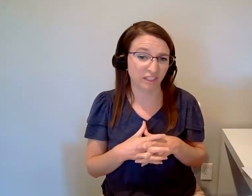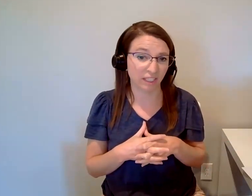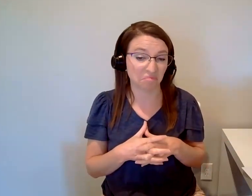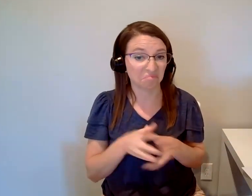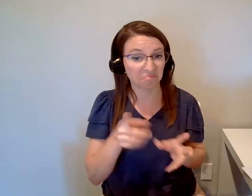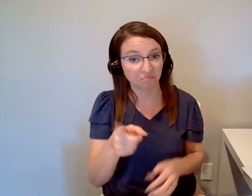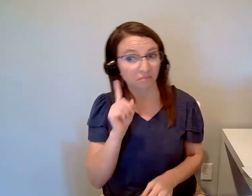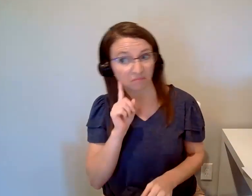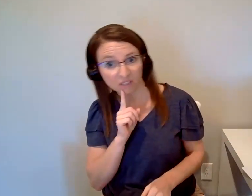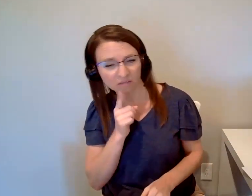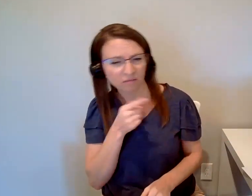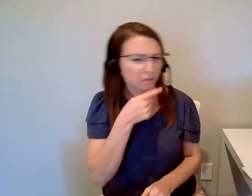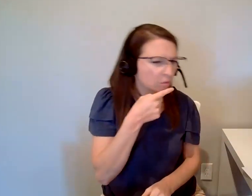say,